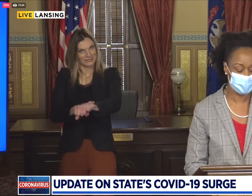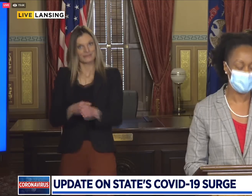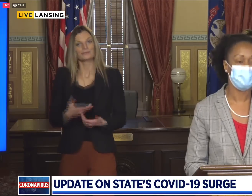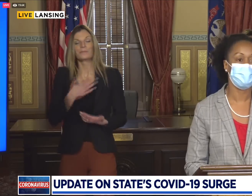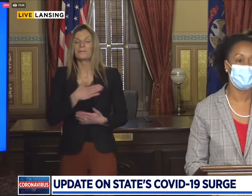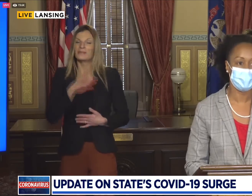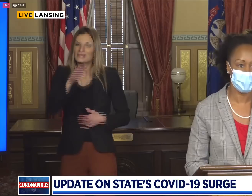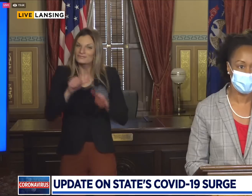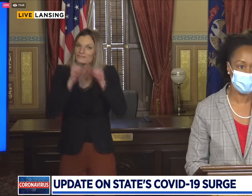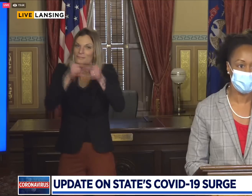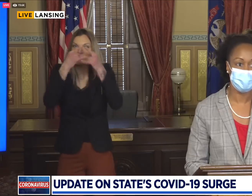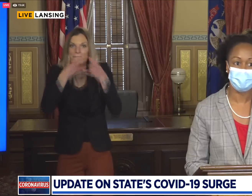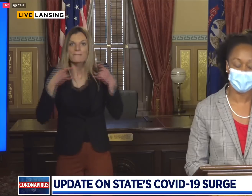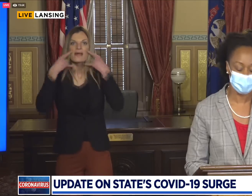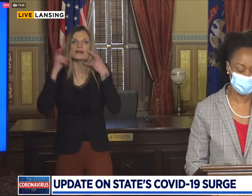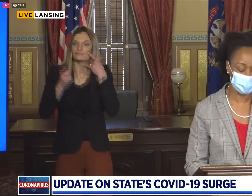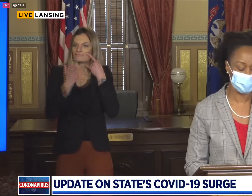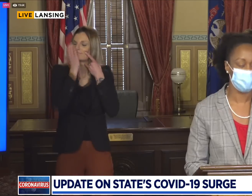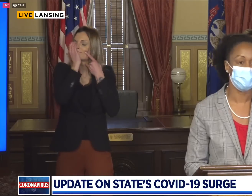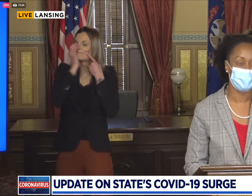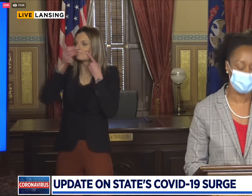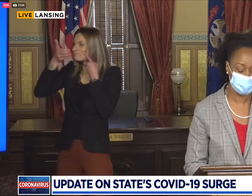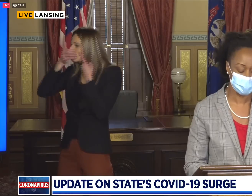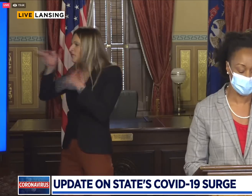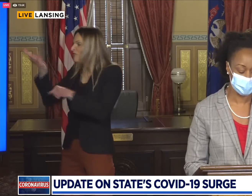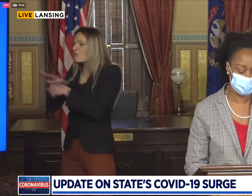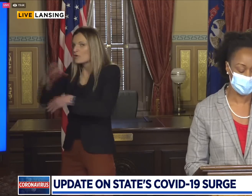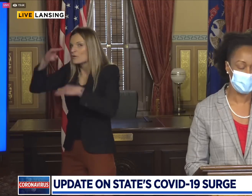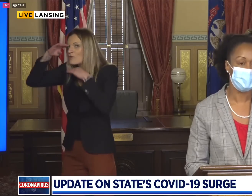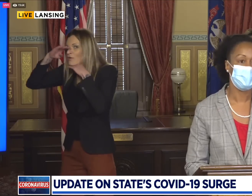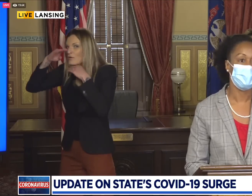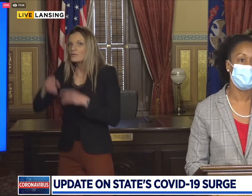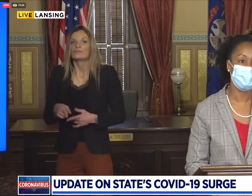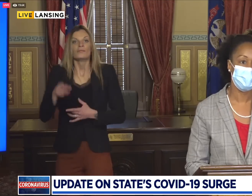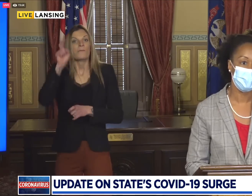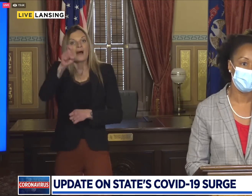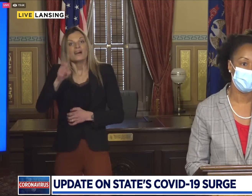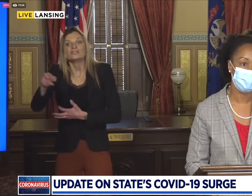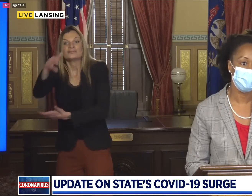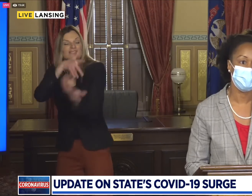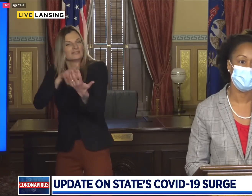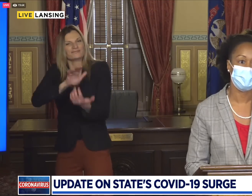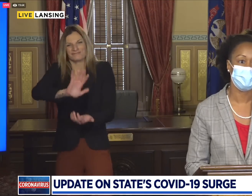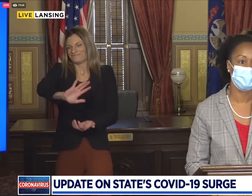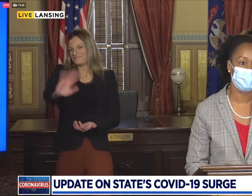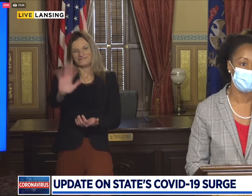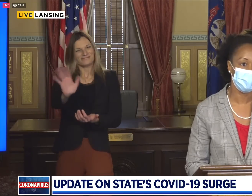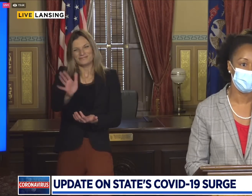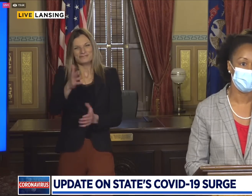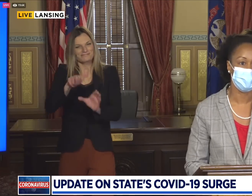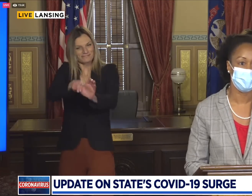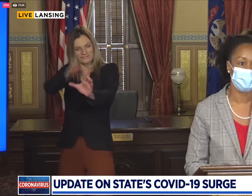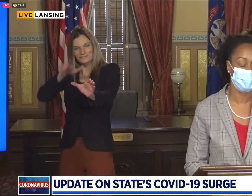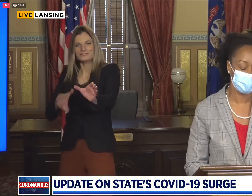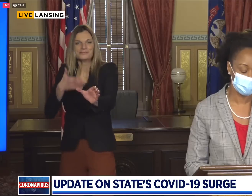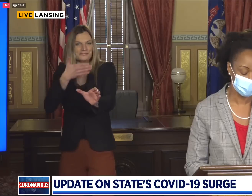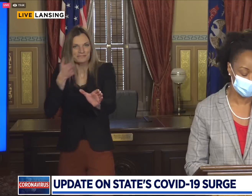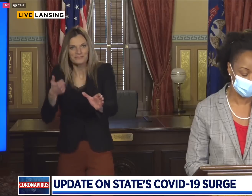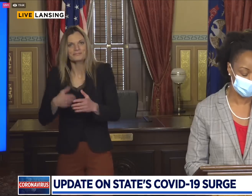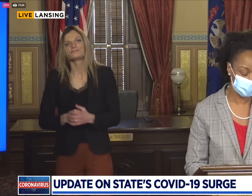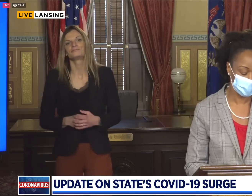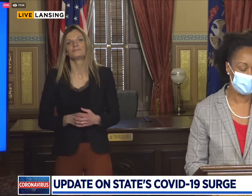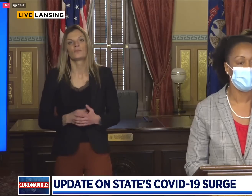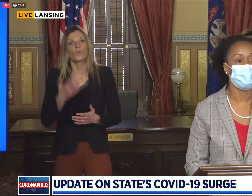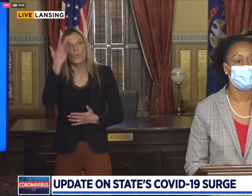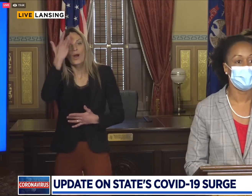time. Do not gather or go out unless you absolutely must. Let's come together to protect ourselves and to protect our